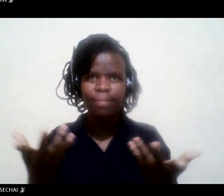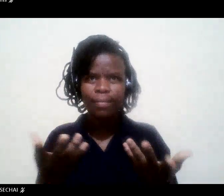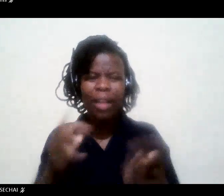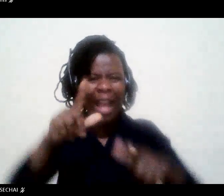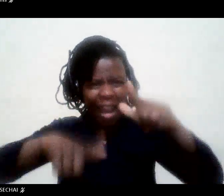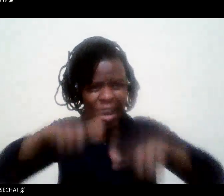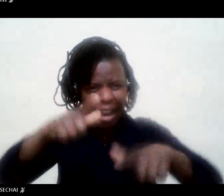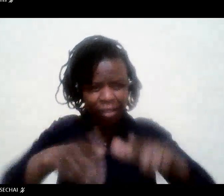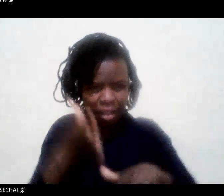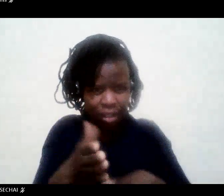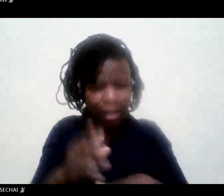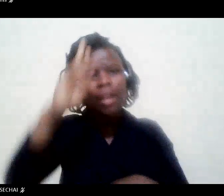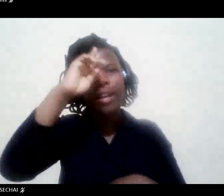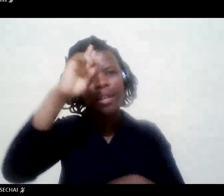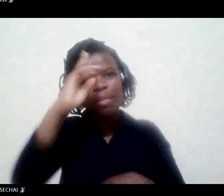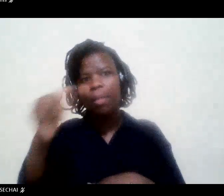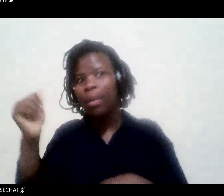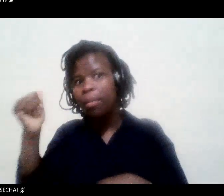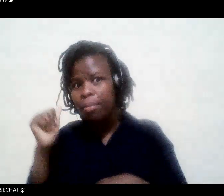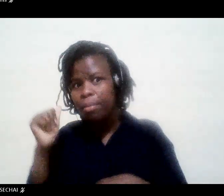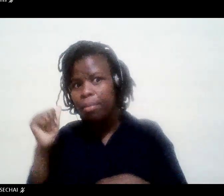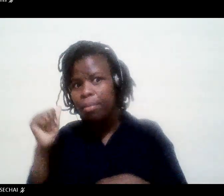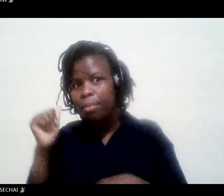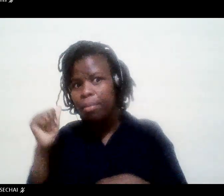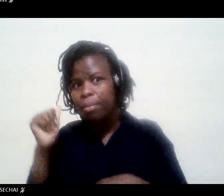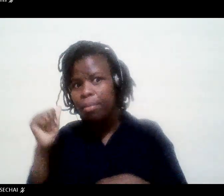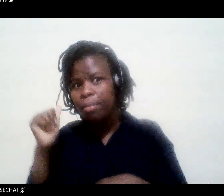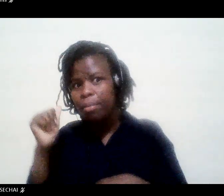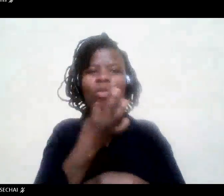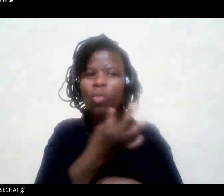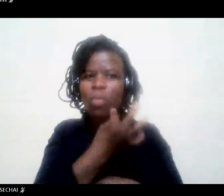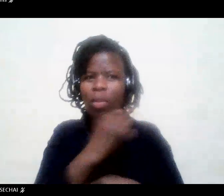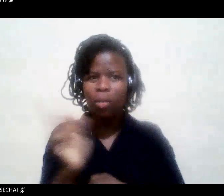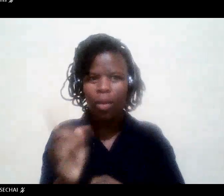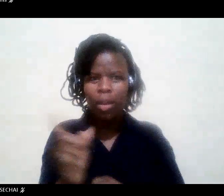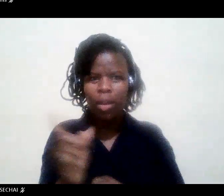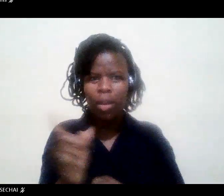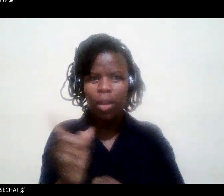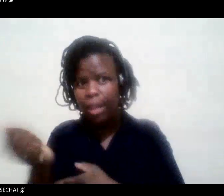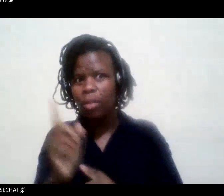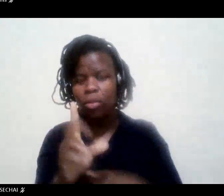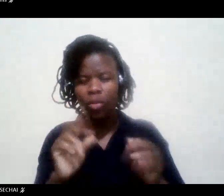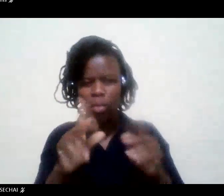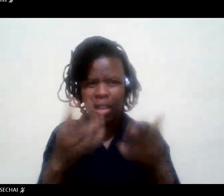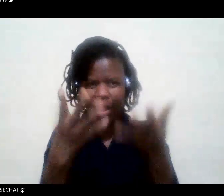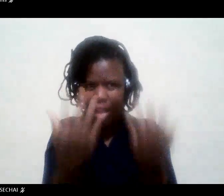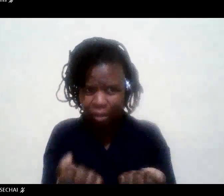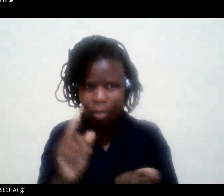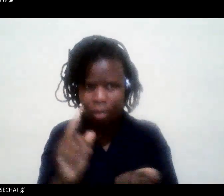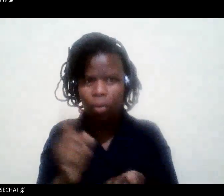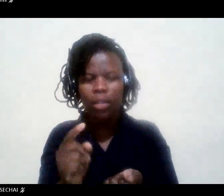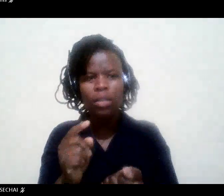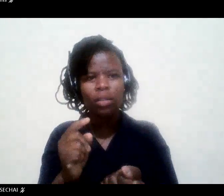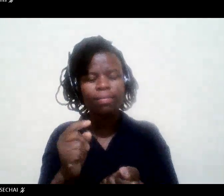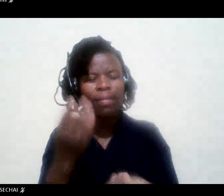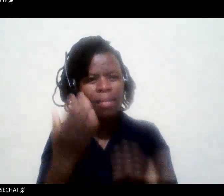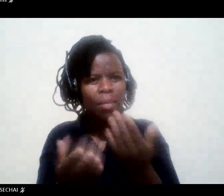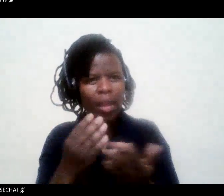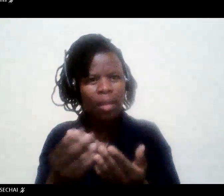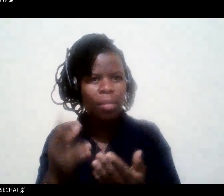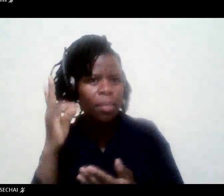Remember, yesterday's video was saying that some are having hearing at one ear, the